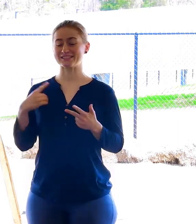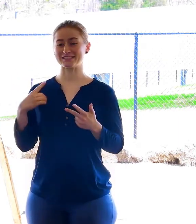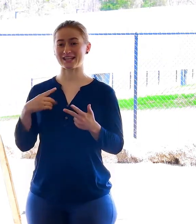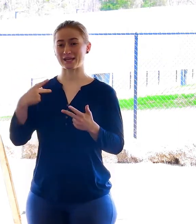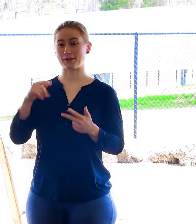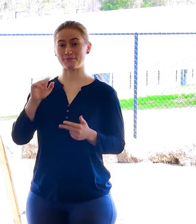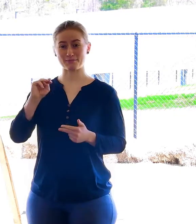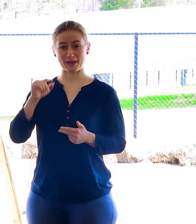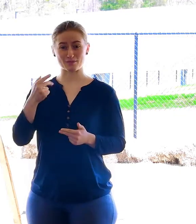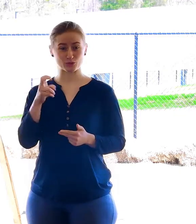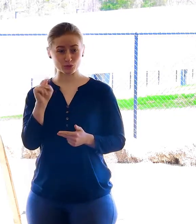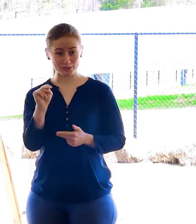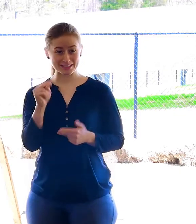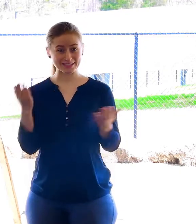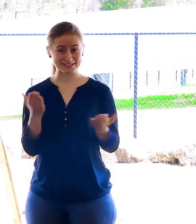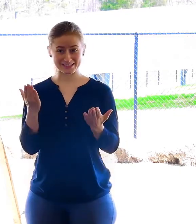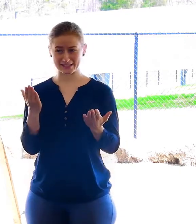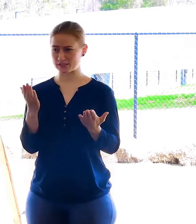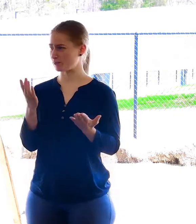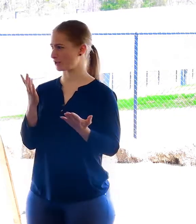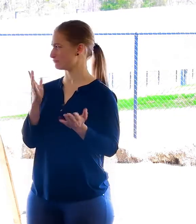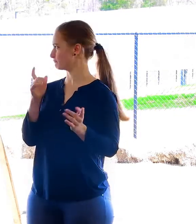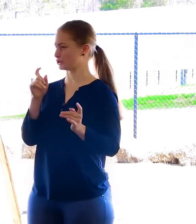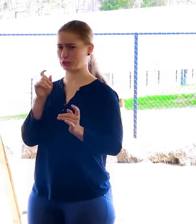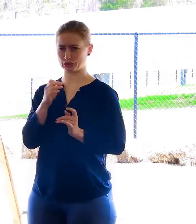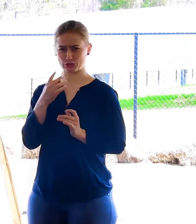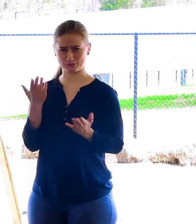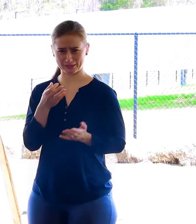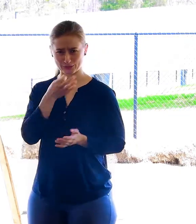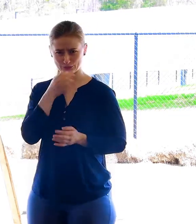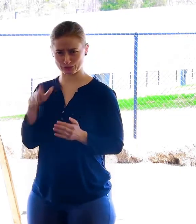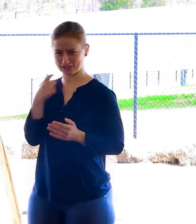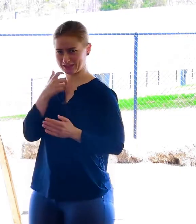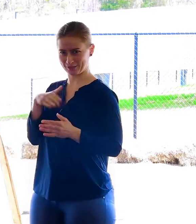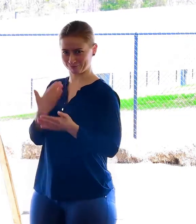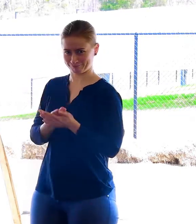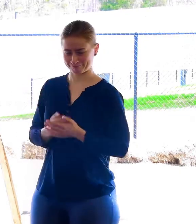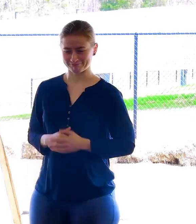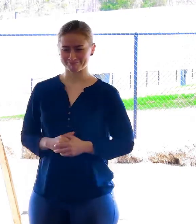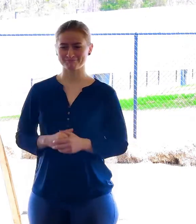Delegate Pam Queen is here and will be here shortly.